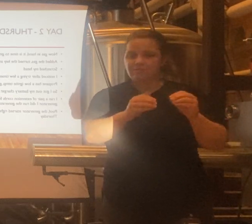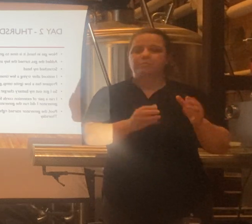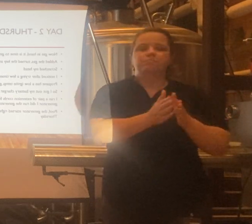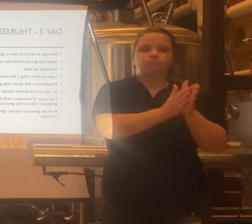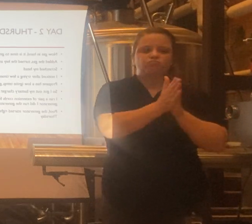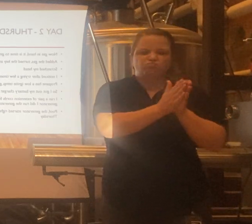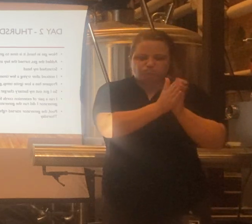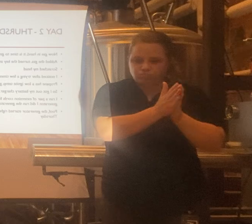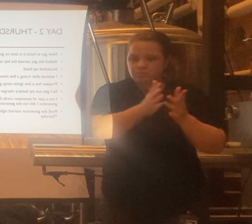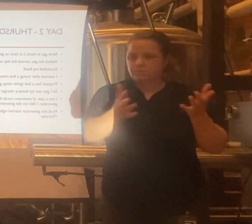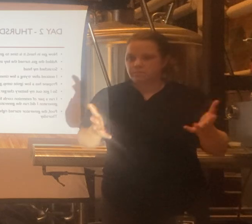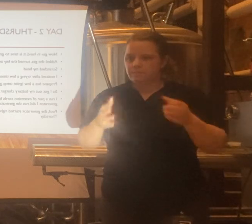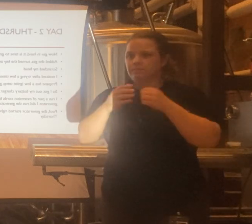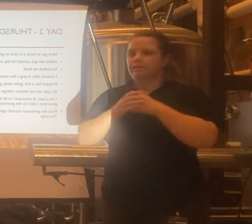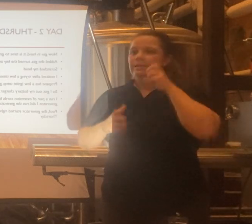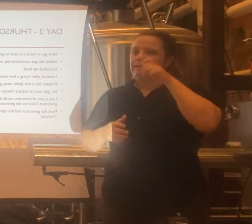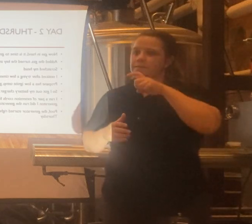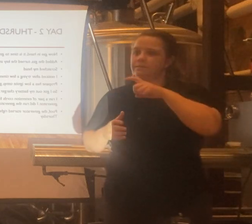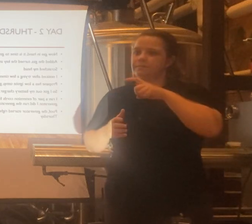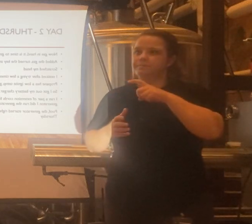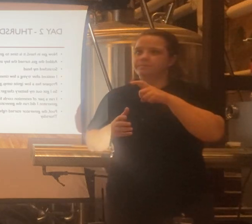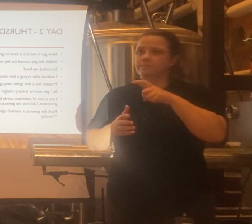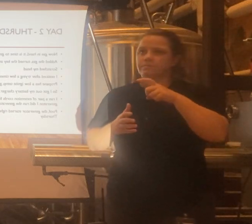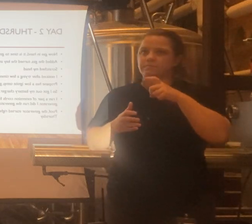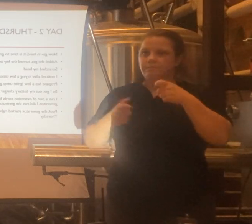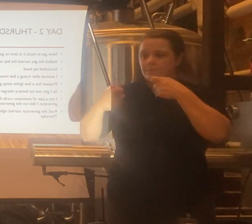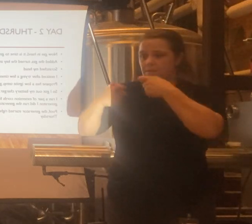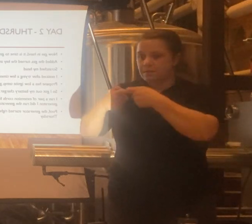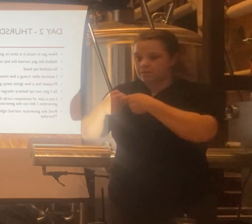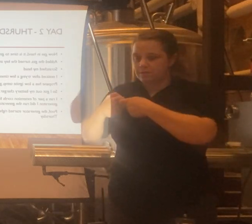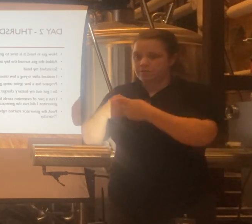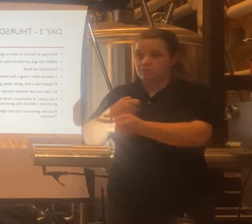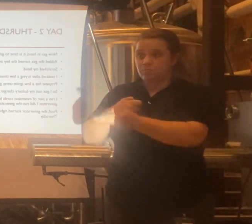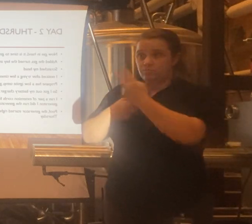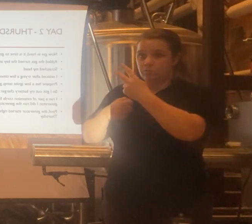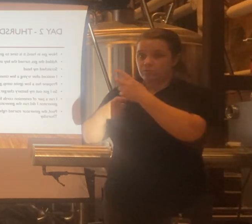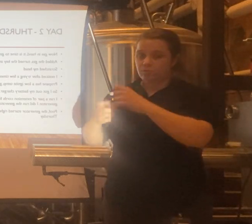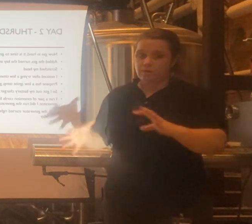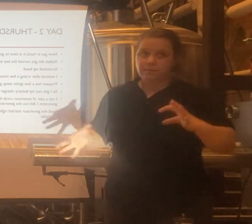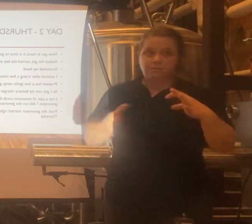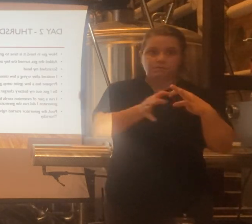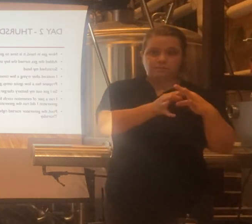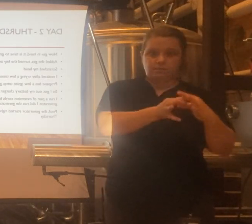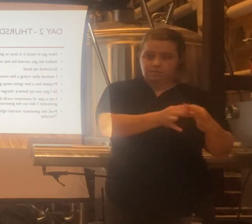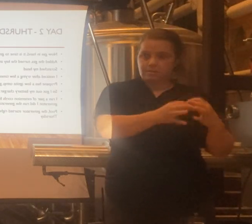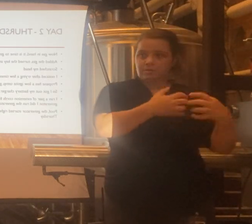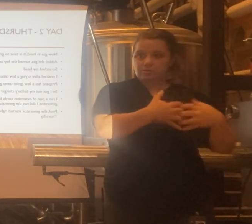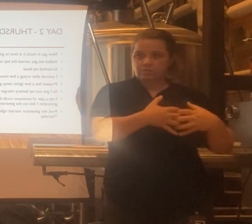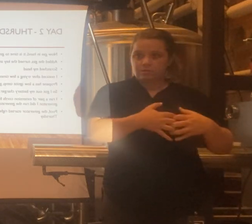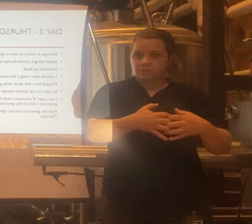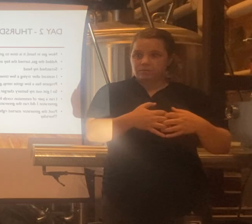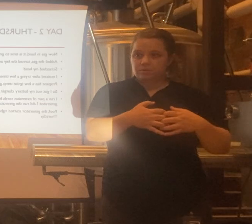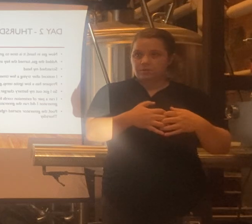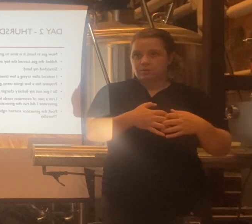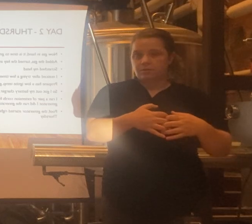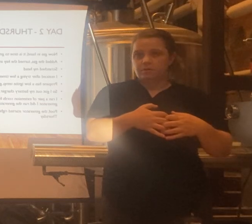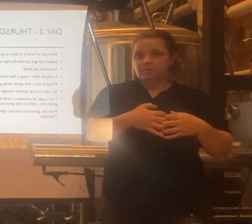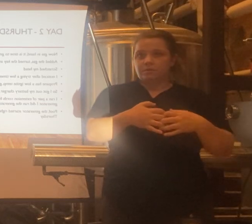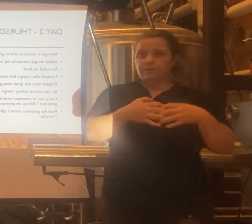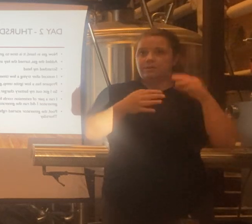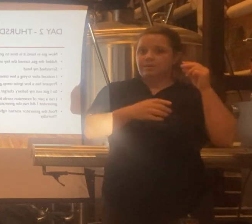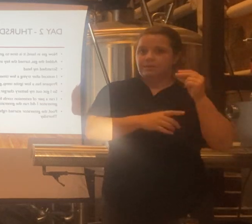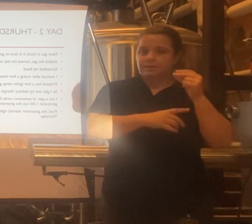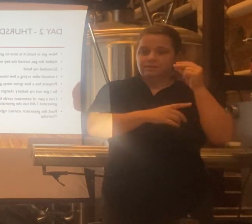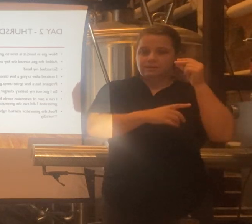the battery on the generator to lift its spark up so that it would ignite the gasoline and then start the generator, and it started right